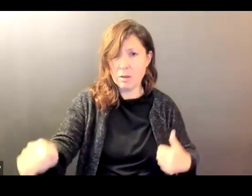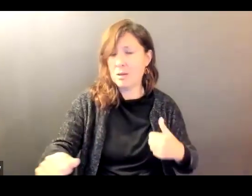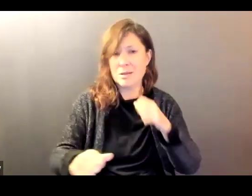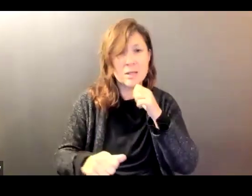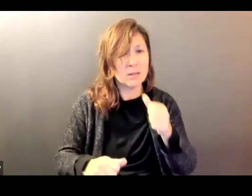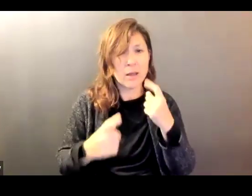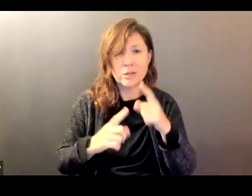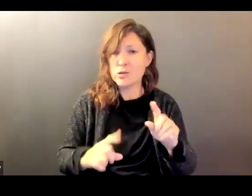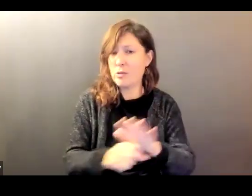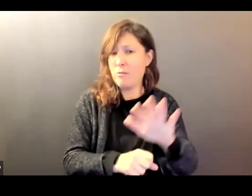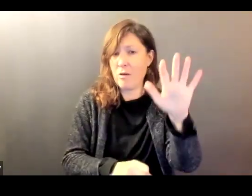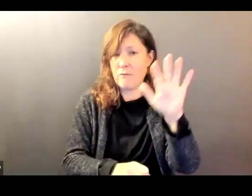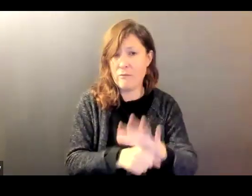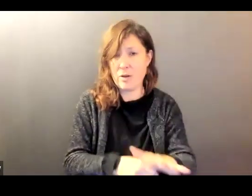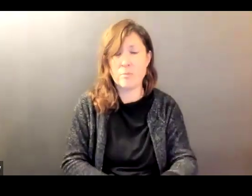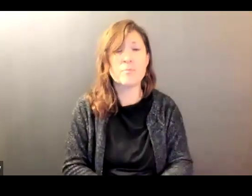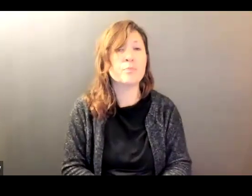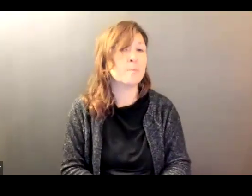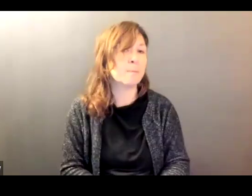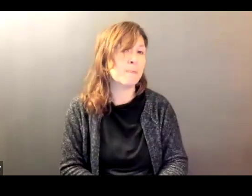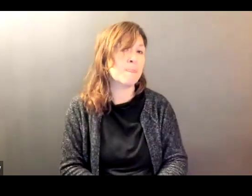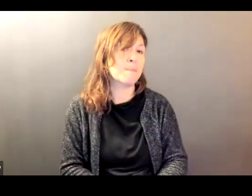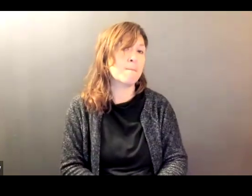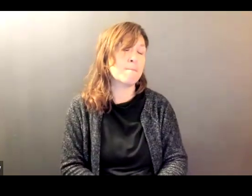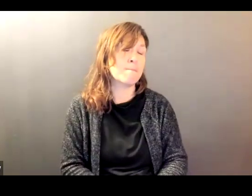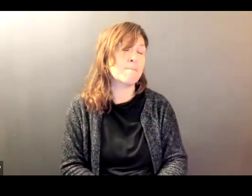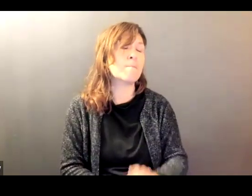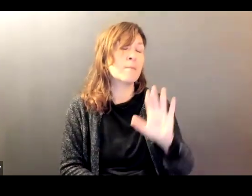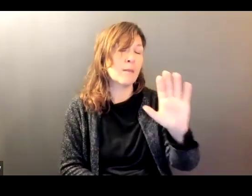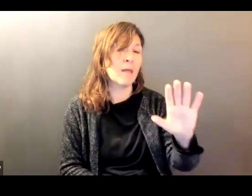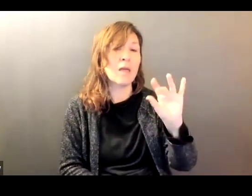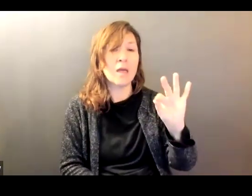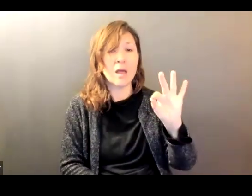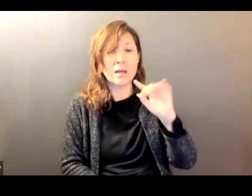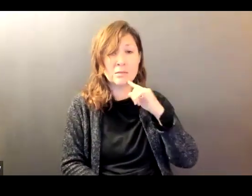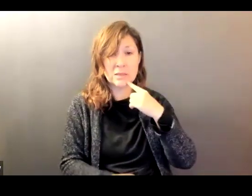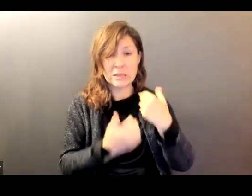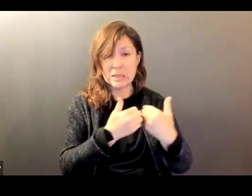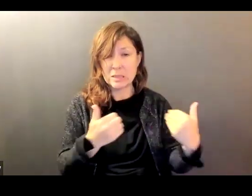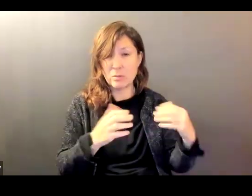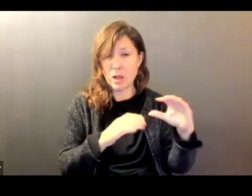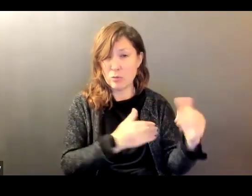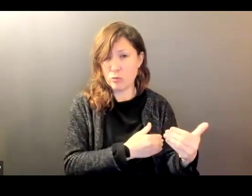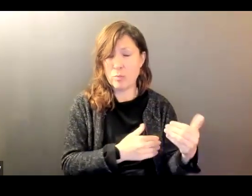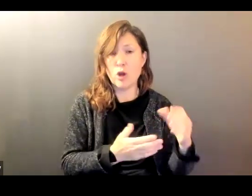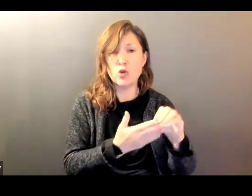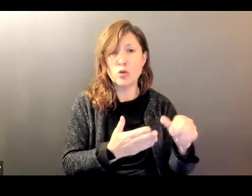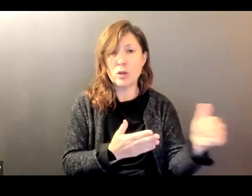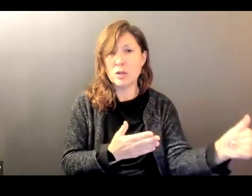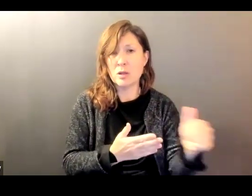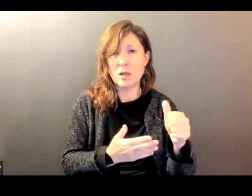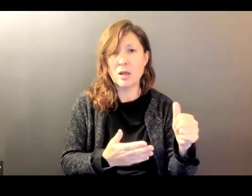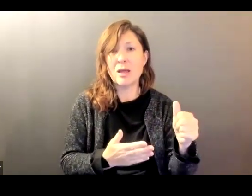underachieving. So when we talk about students that are in substantially separate classrooms, we're talking about students who all have